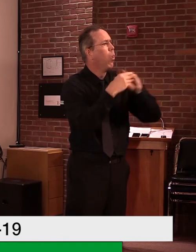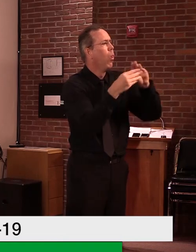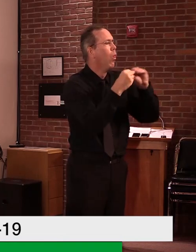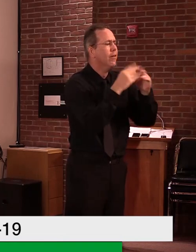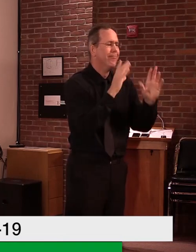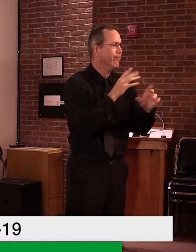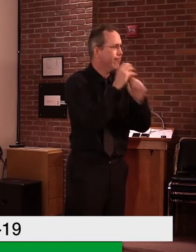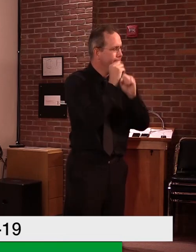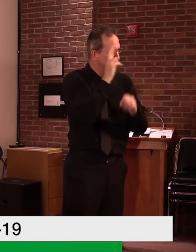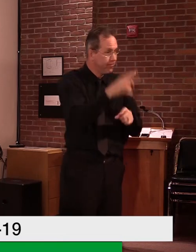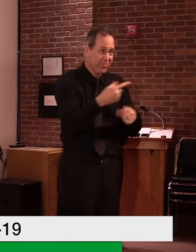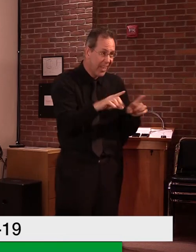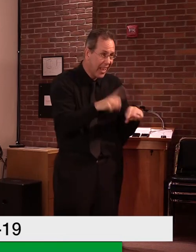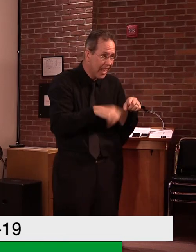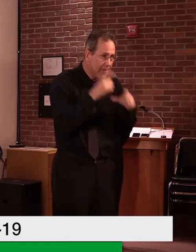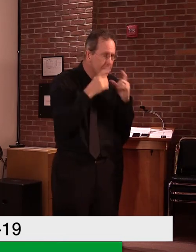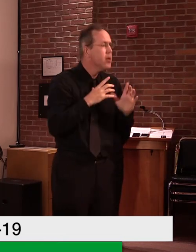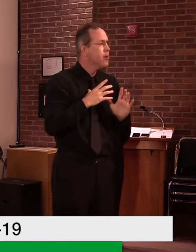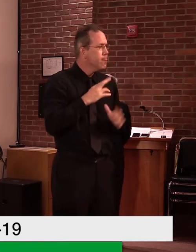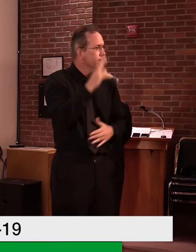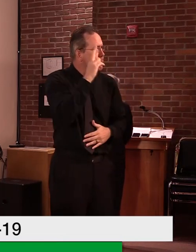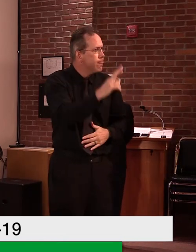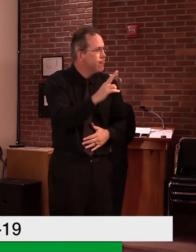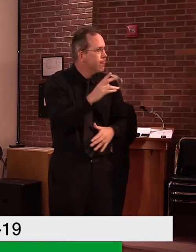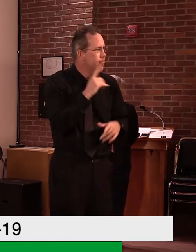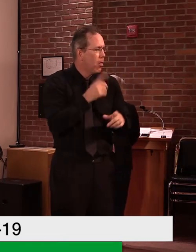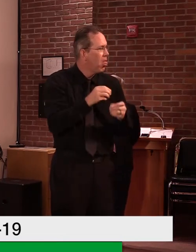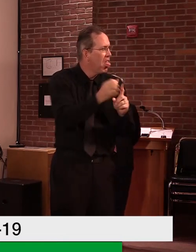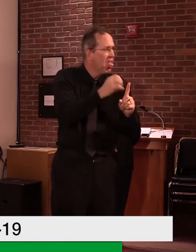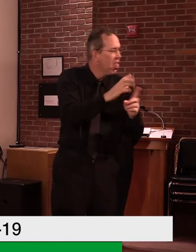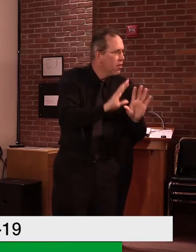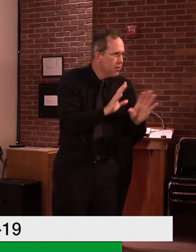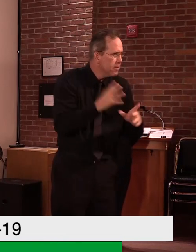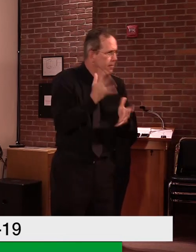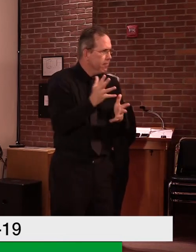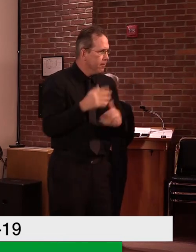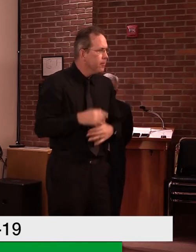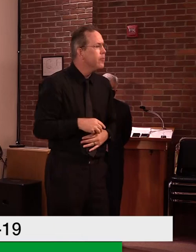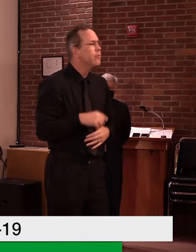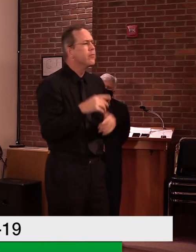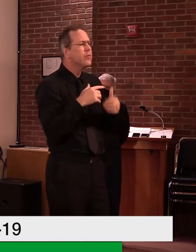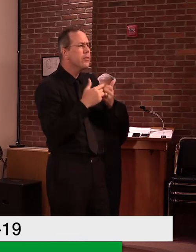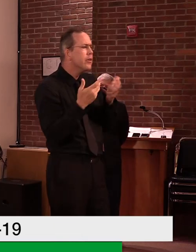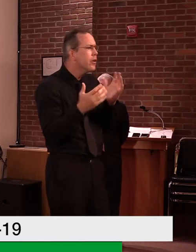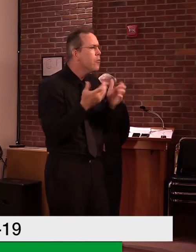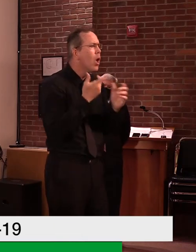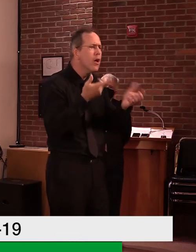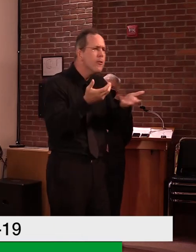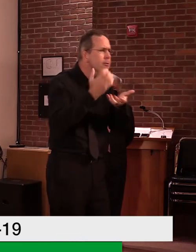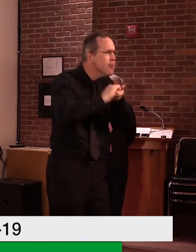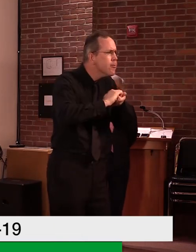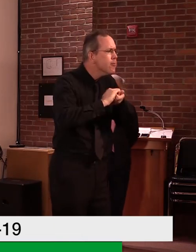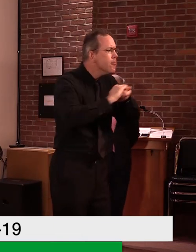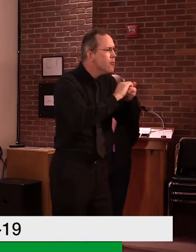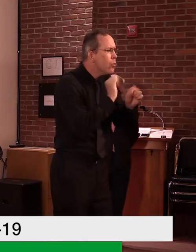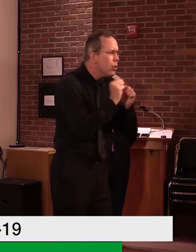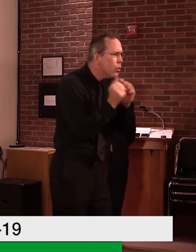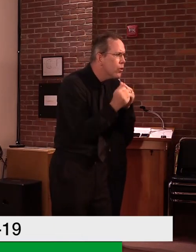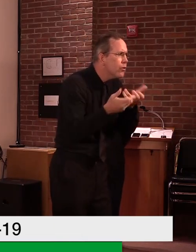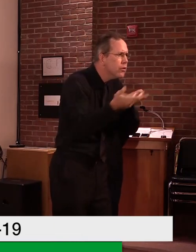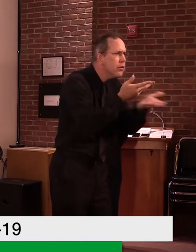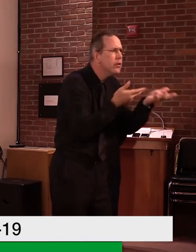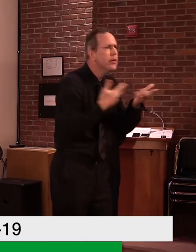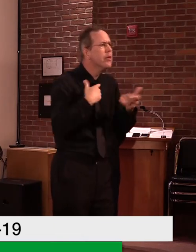our education campaign, businesses, nonprofits, and government entities are required to notify customers